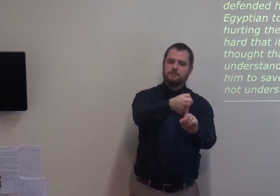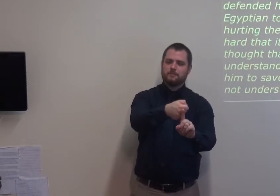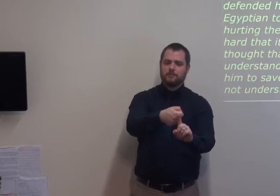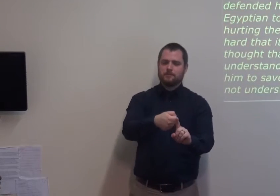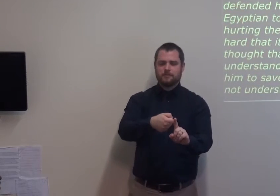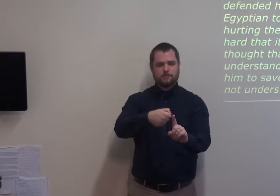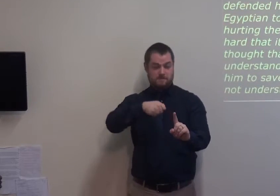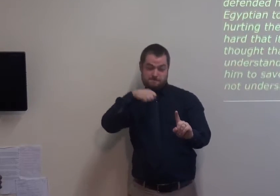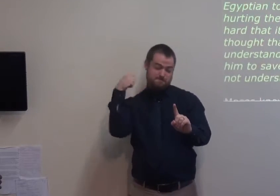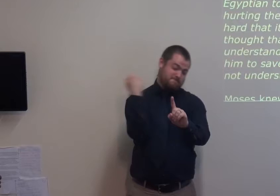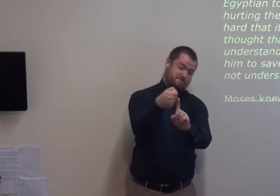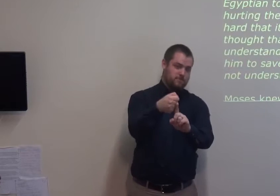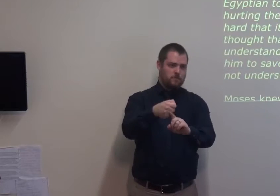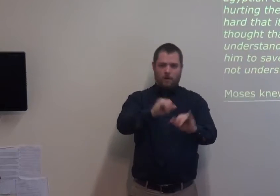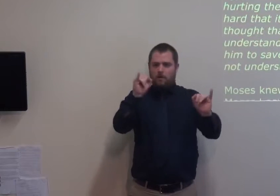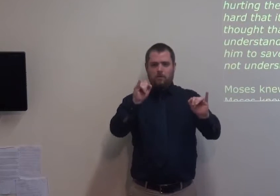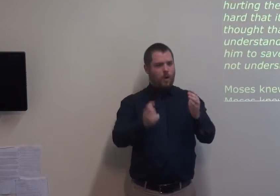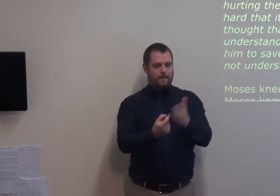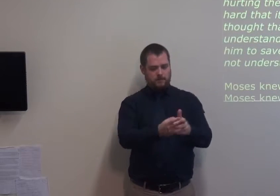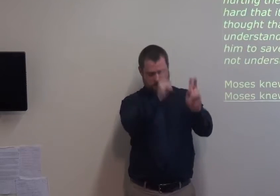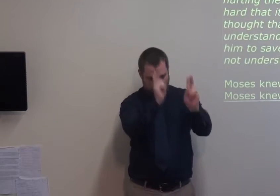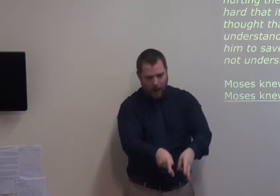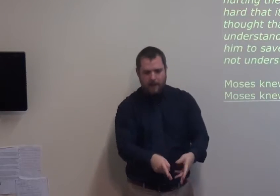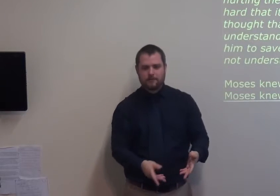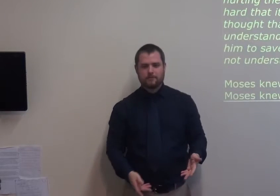But he hit him so hard that he killed him.